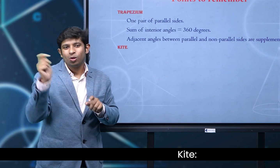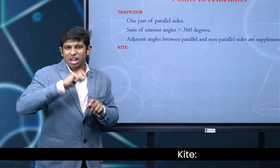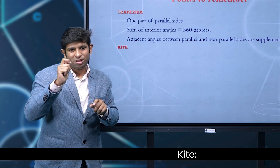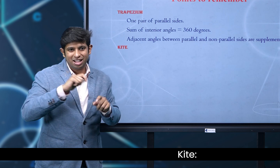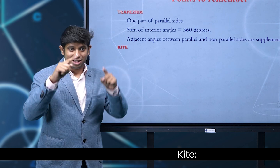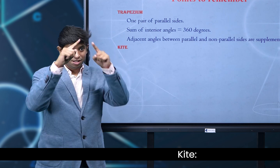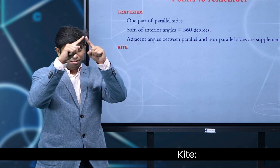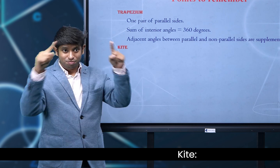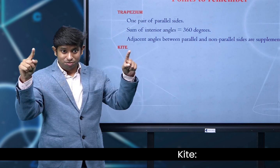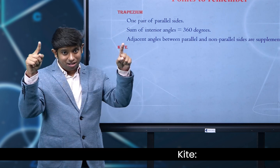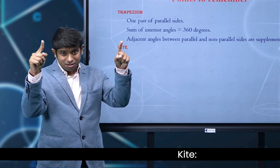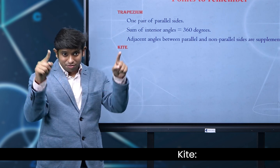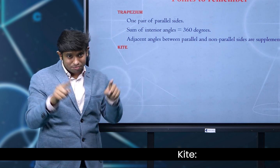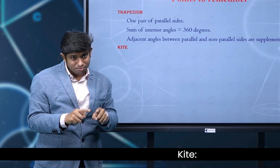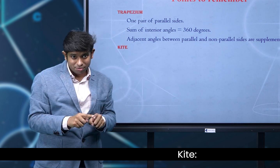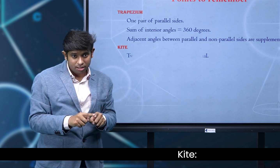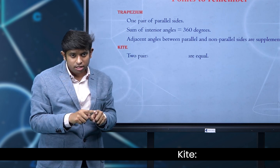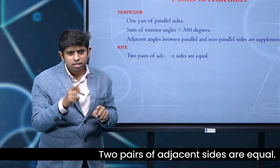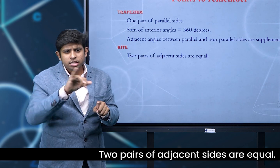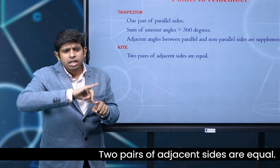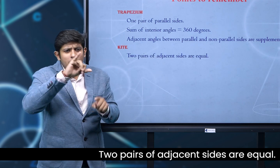Kite. Two pairs of adjacent sides are equal.